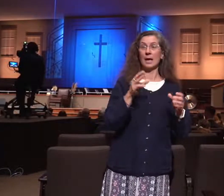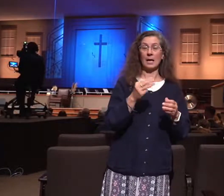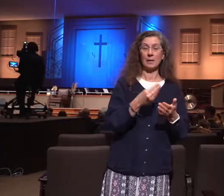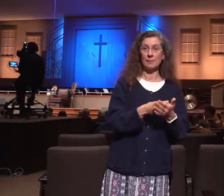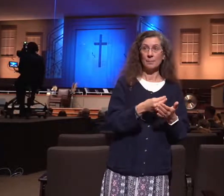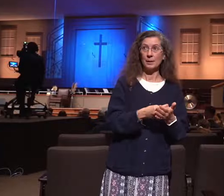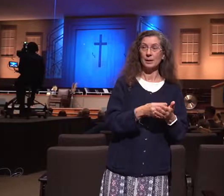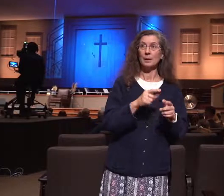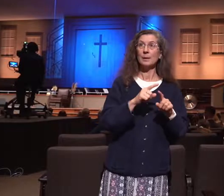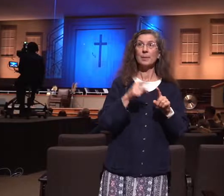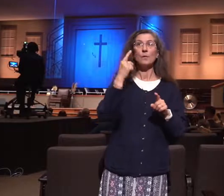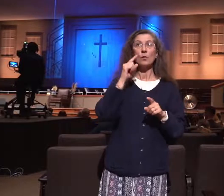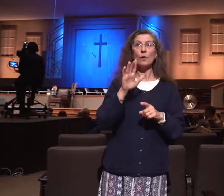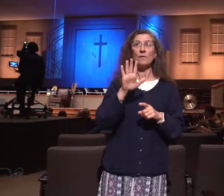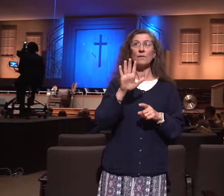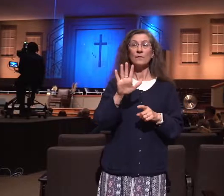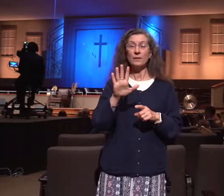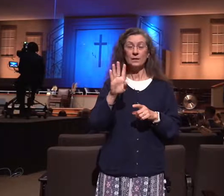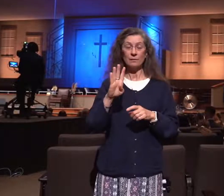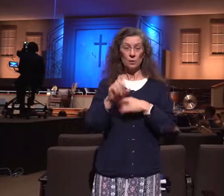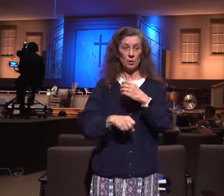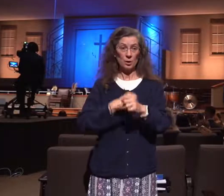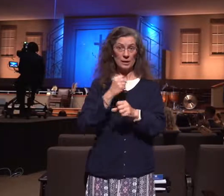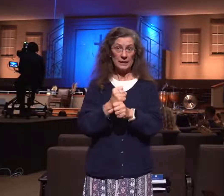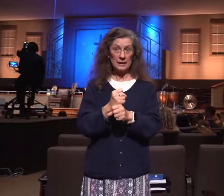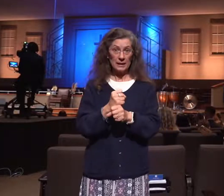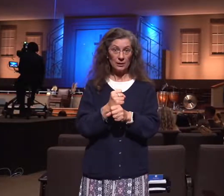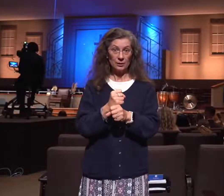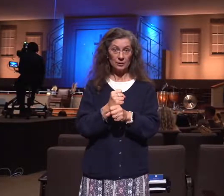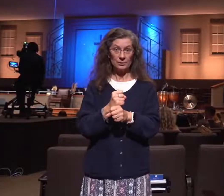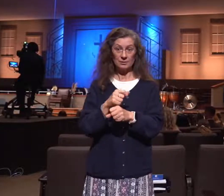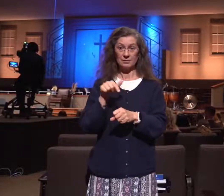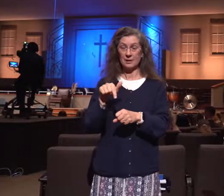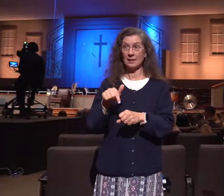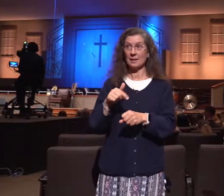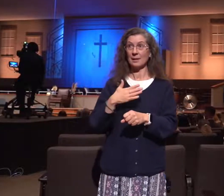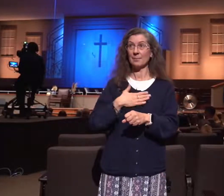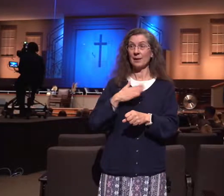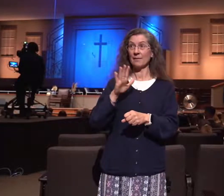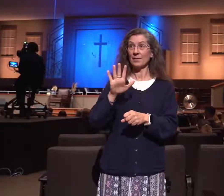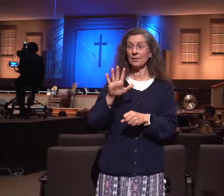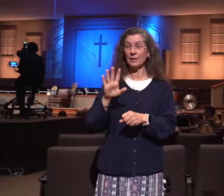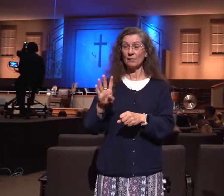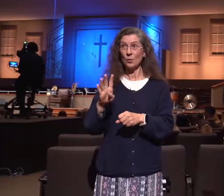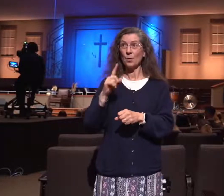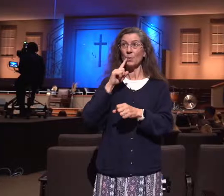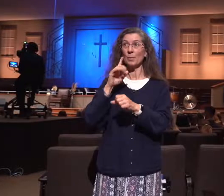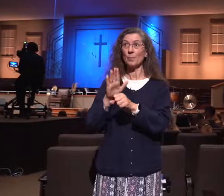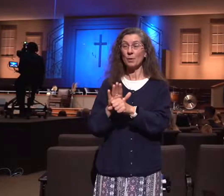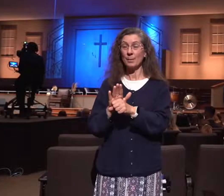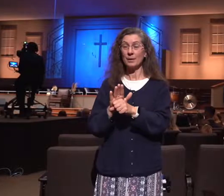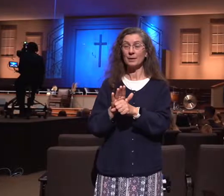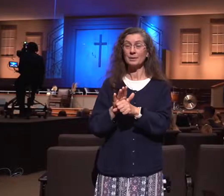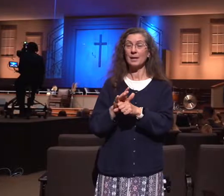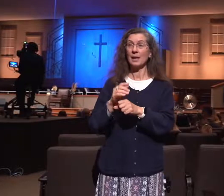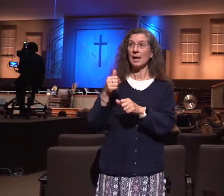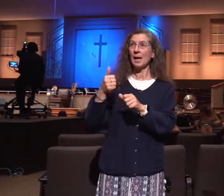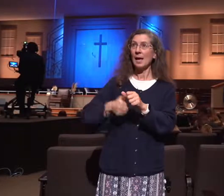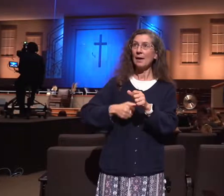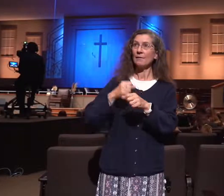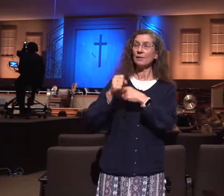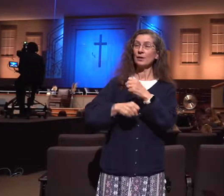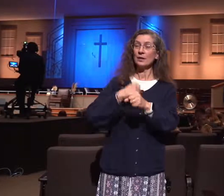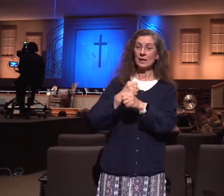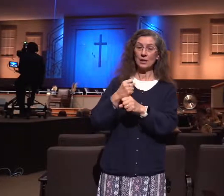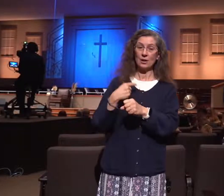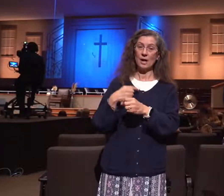But for 54 years, now tonight I'm making my 54th commitment. Amen. Every year I have increased